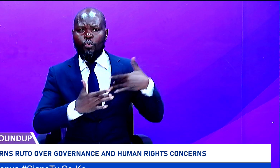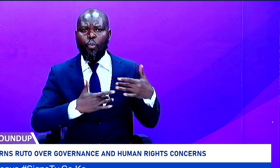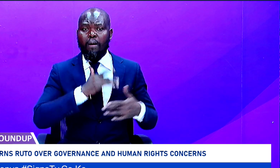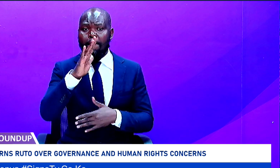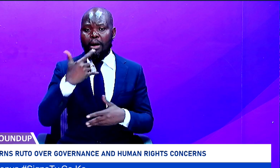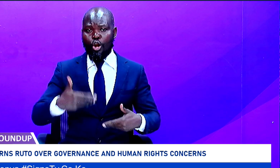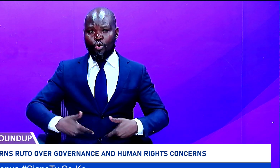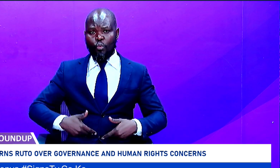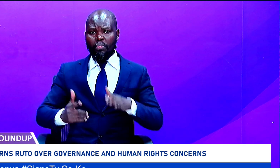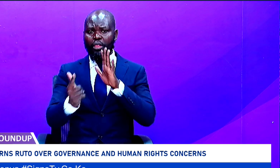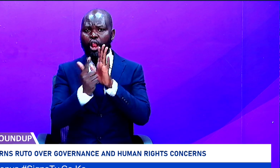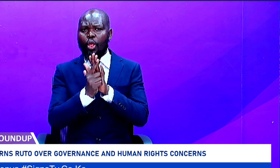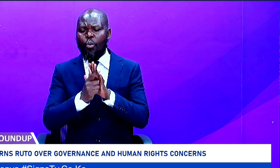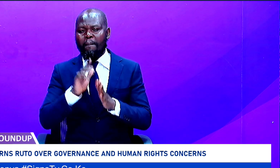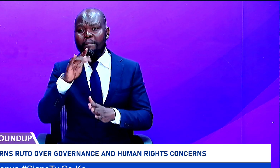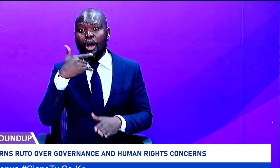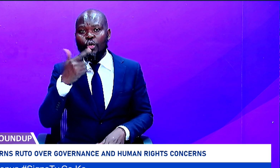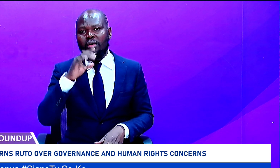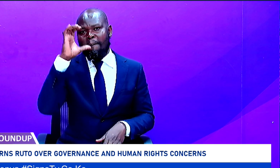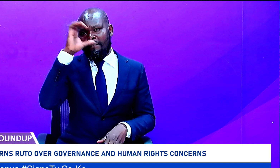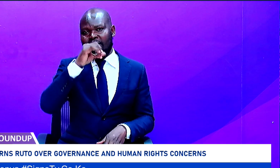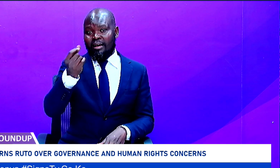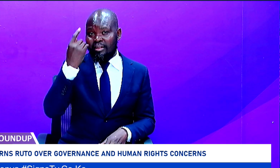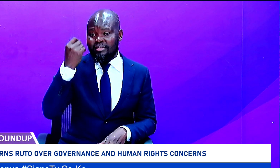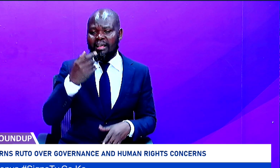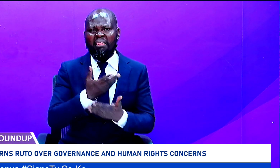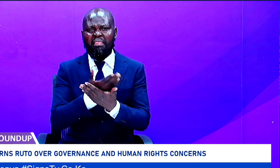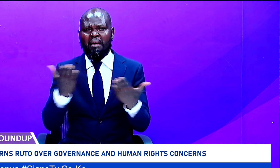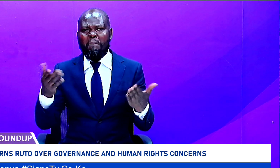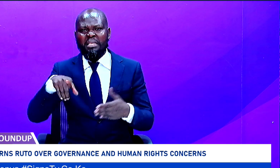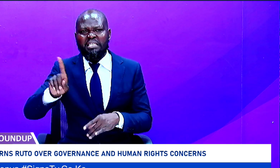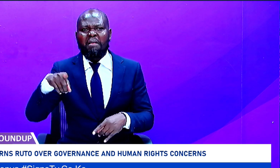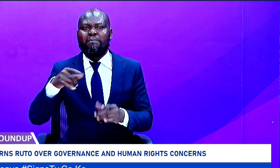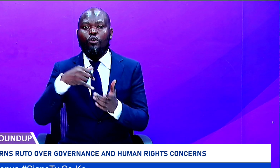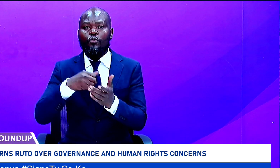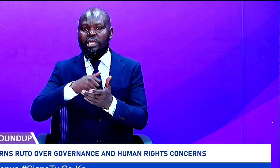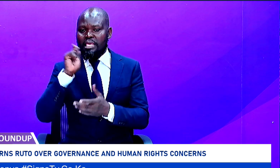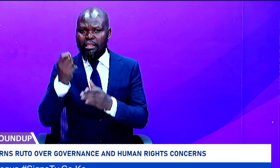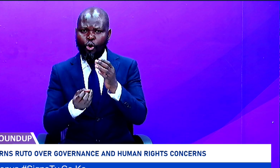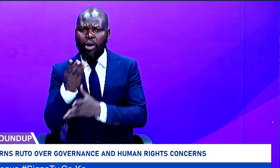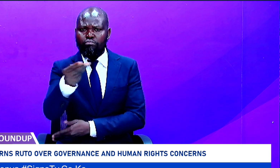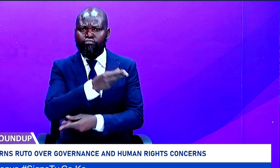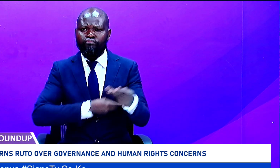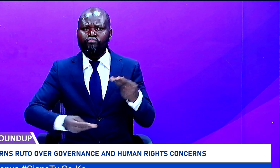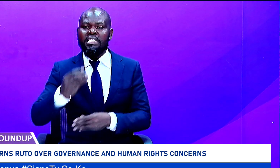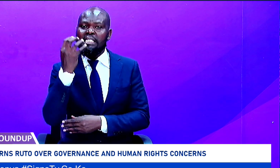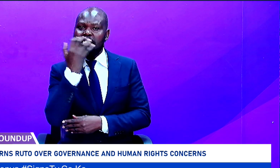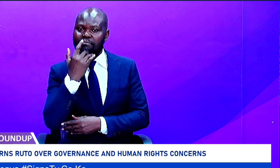concerns raised by youths and lawmakers by dismissing them as reactions to Kenya's growing trade ties